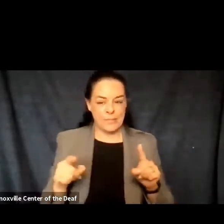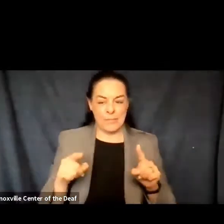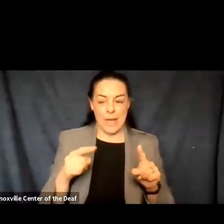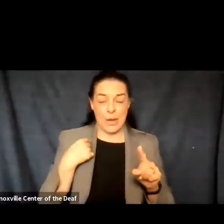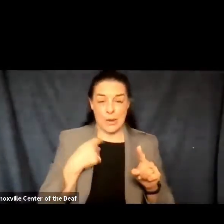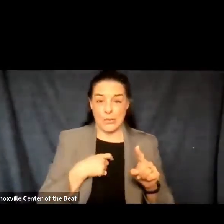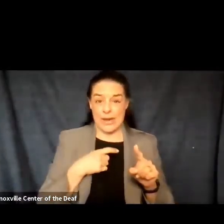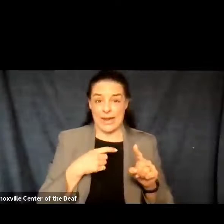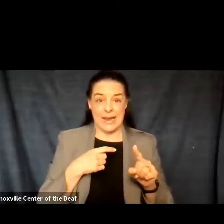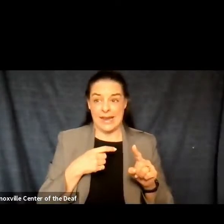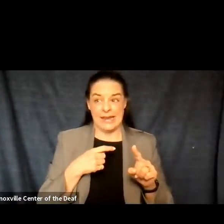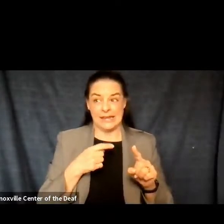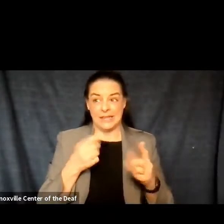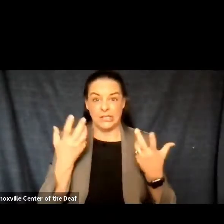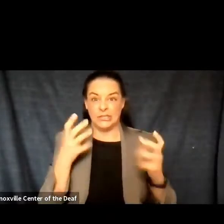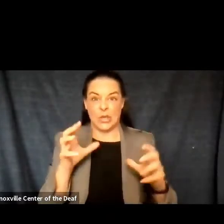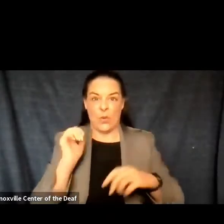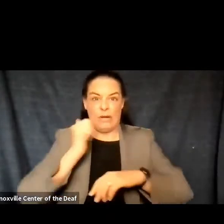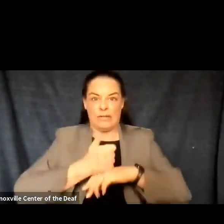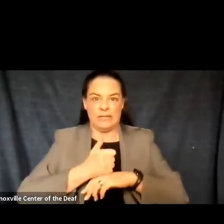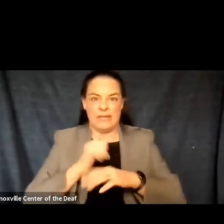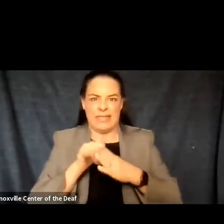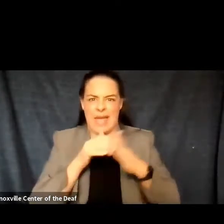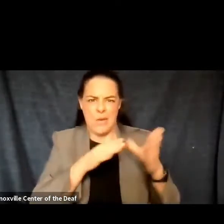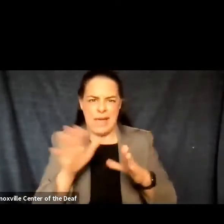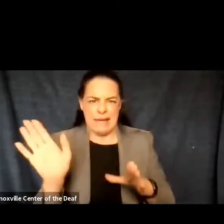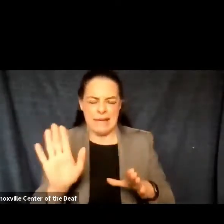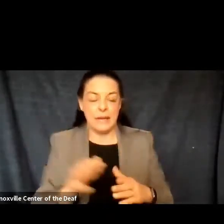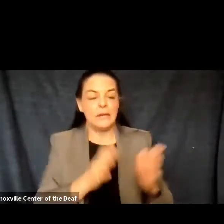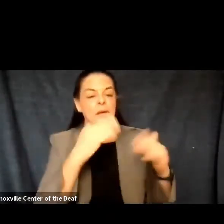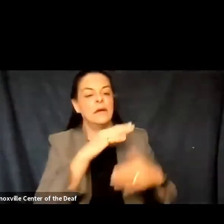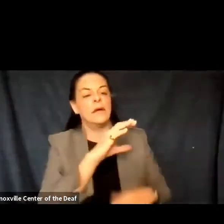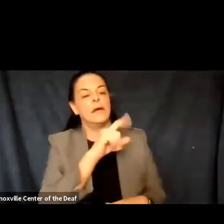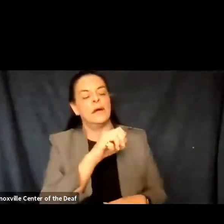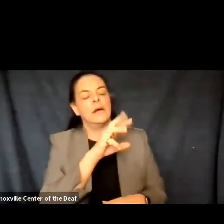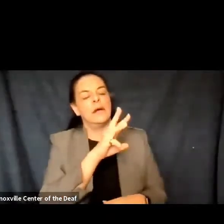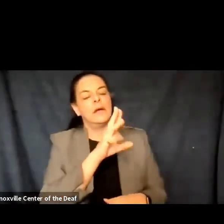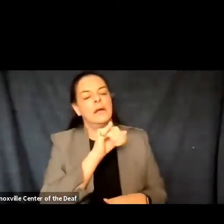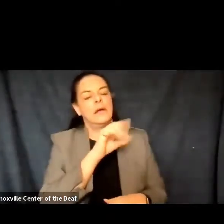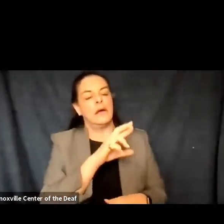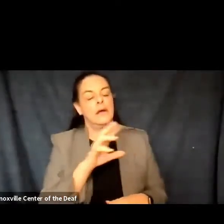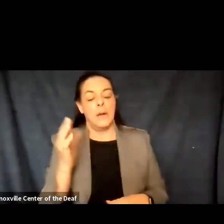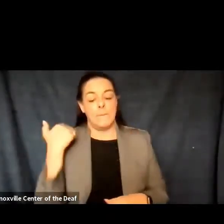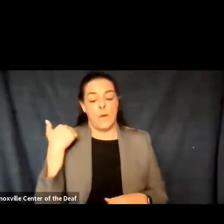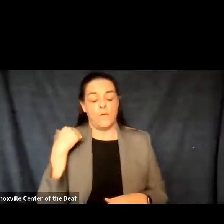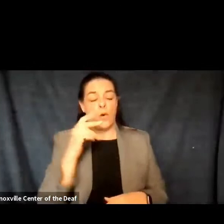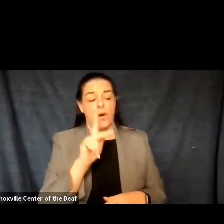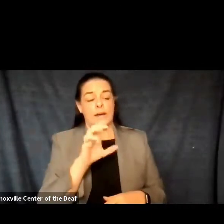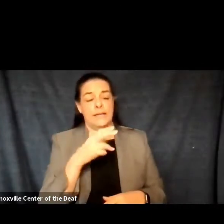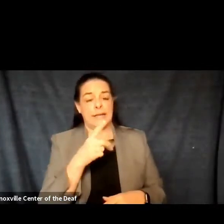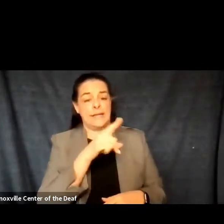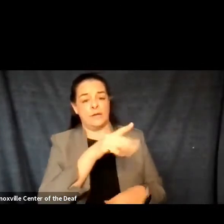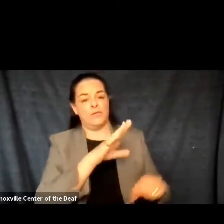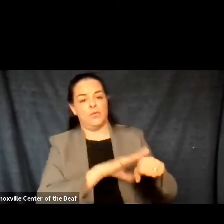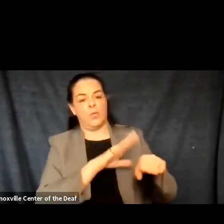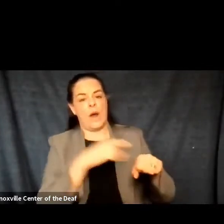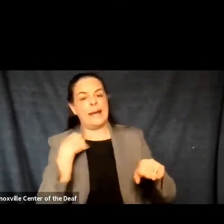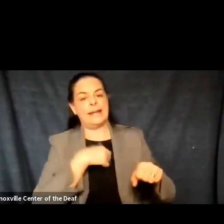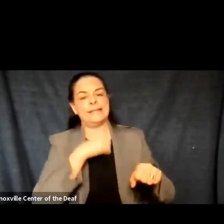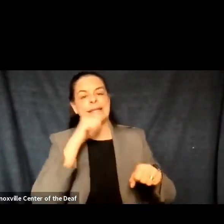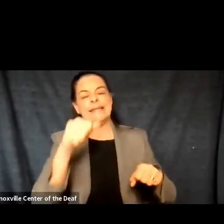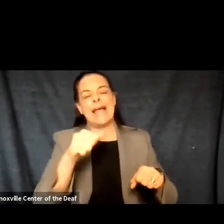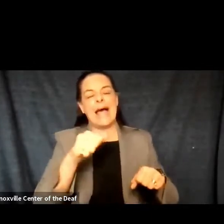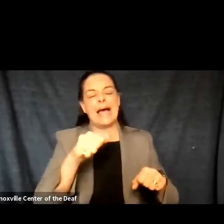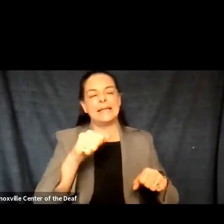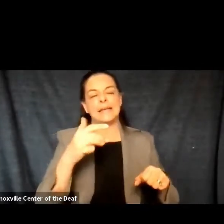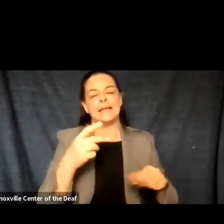put resources to do. From Cole with WBIR, previously KCHD has warned us, excuse me, not to normalize